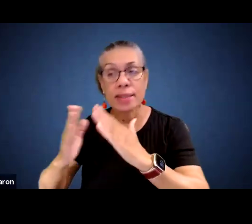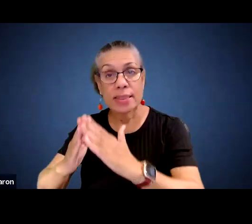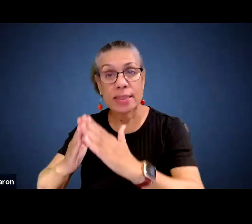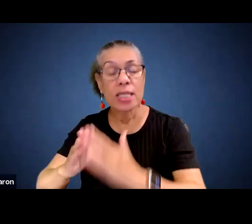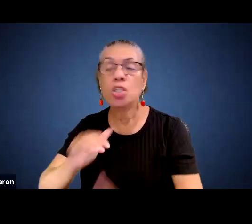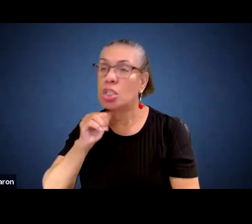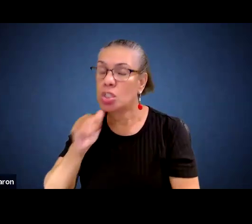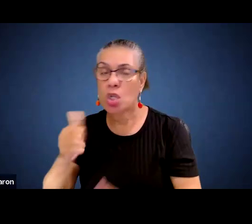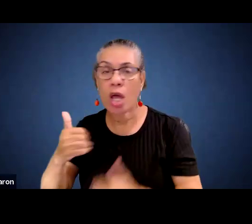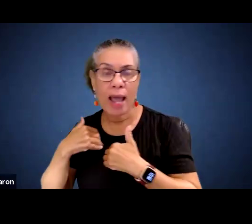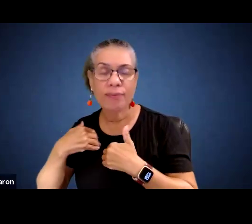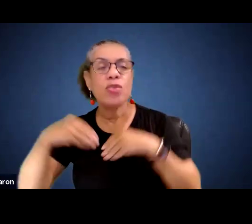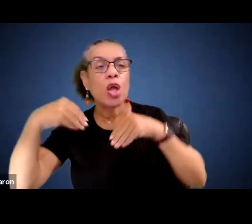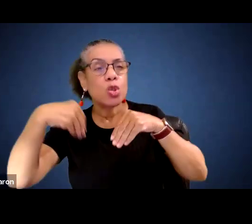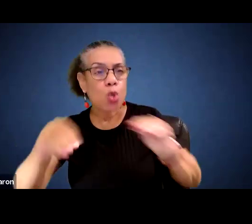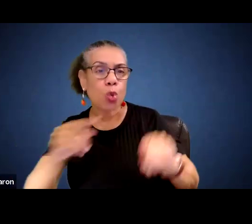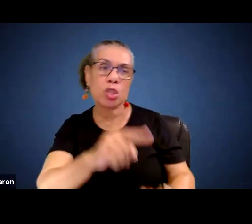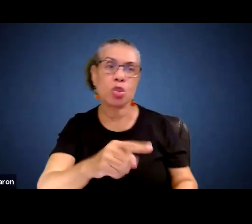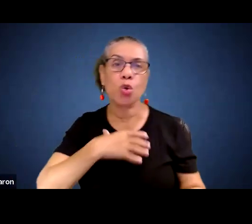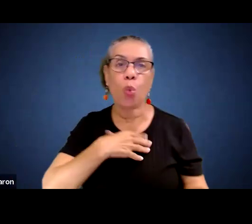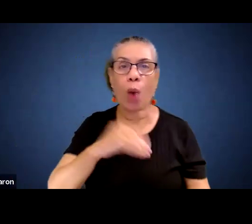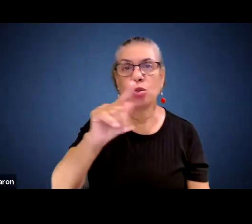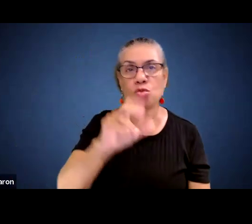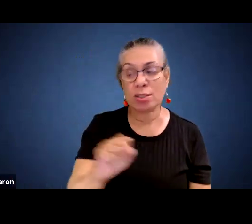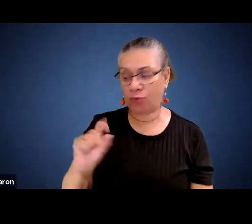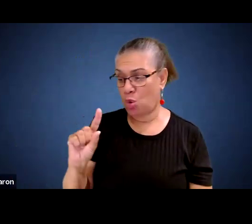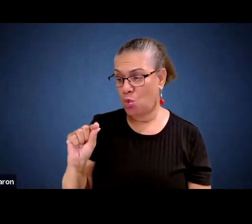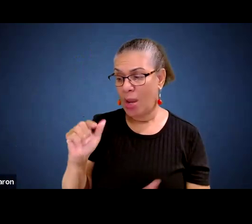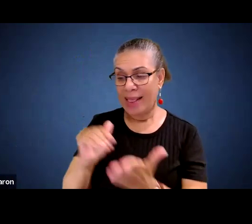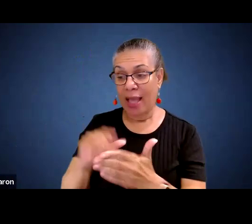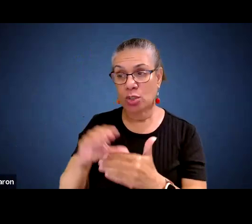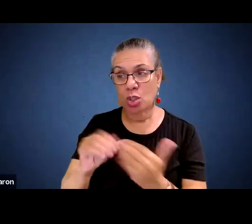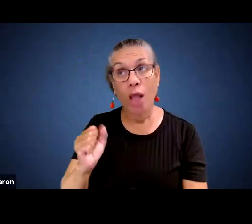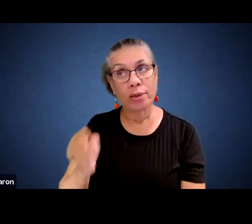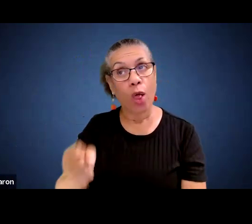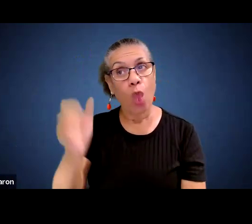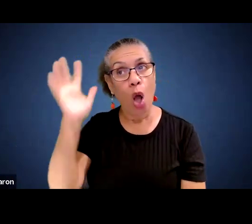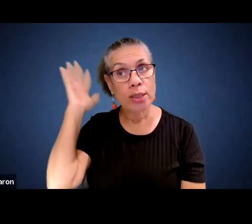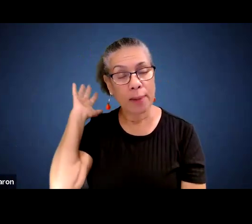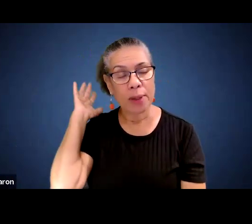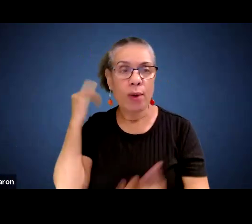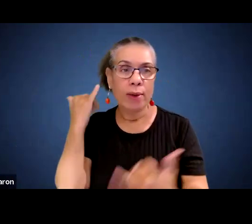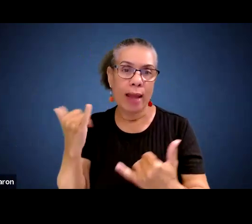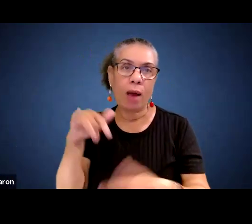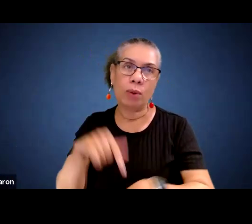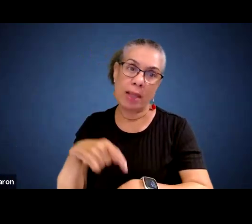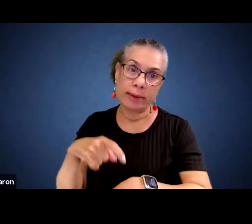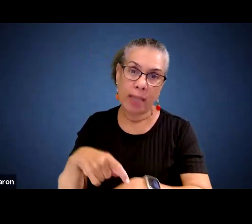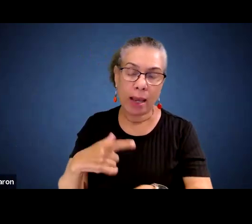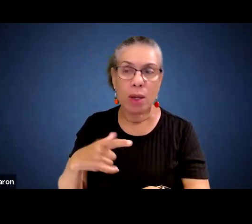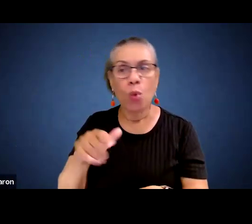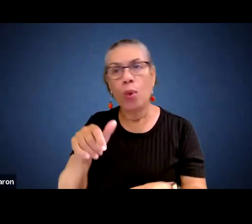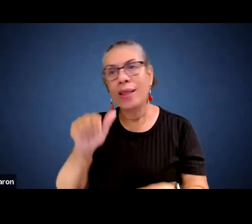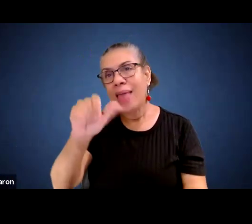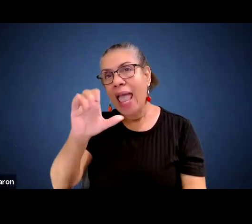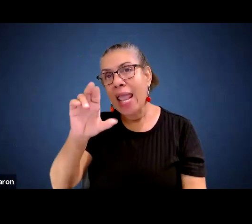sold it to the George Robert White Trust for money, $20,000 a long time ago. And now that area, including acres of land